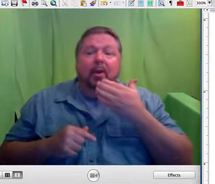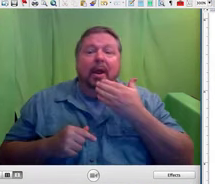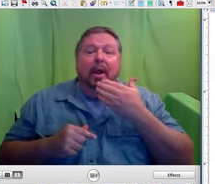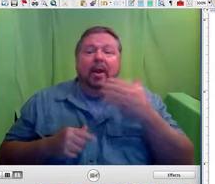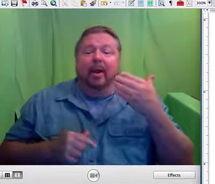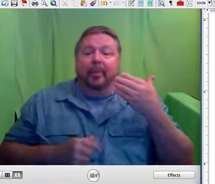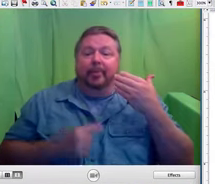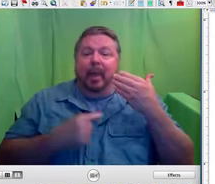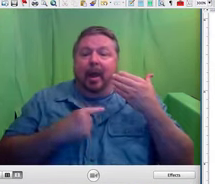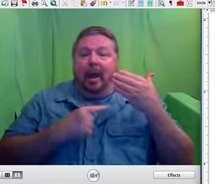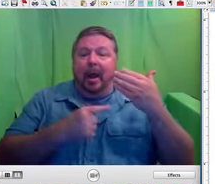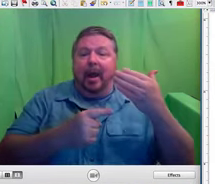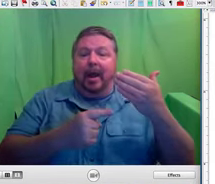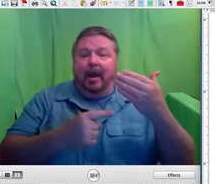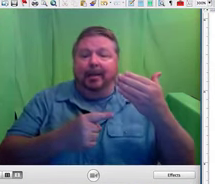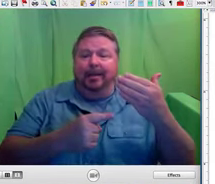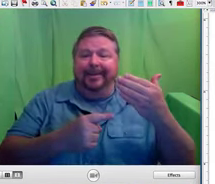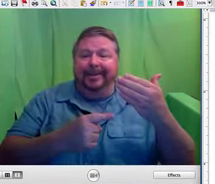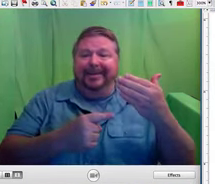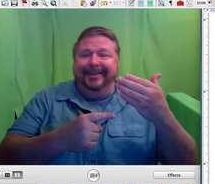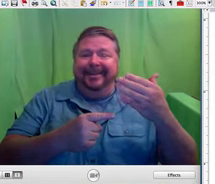your